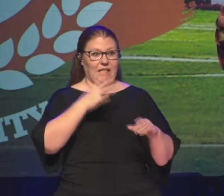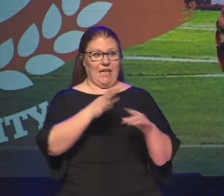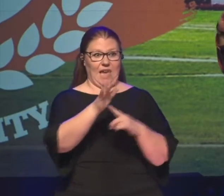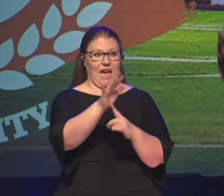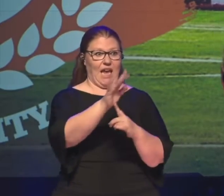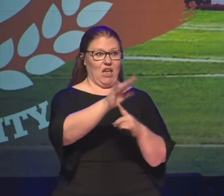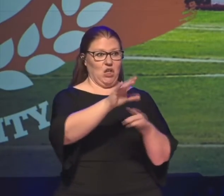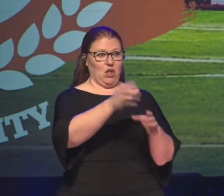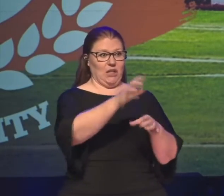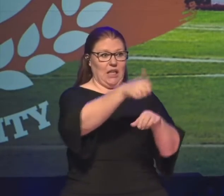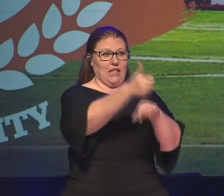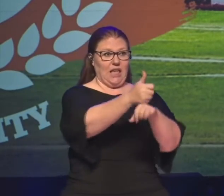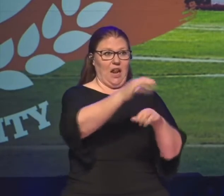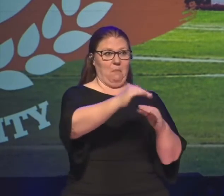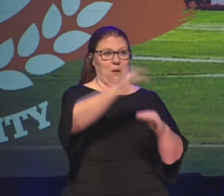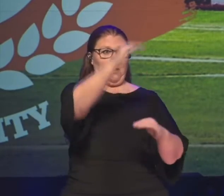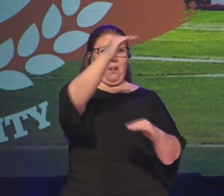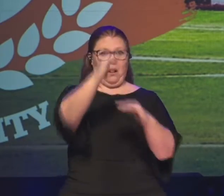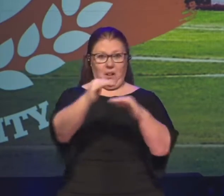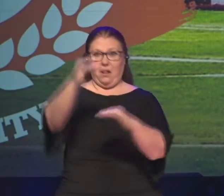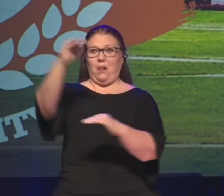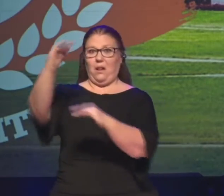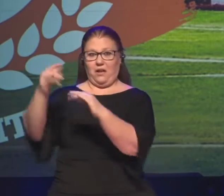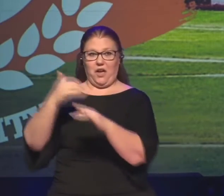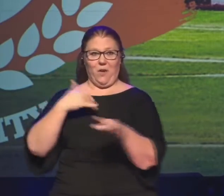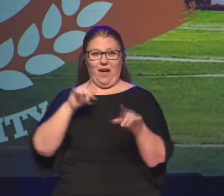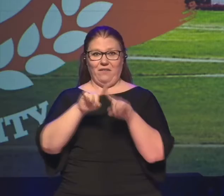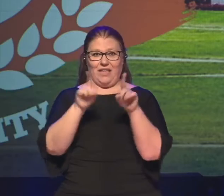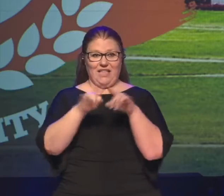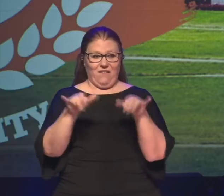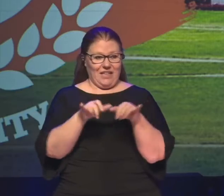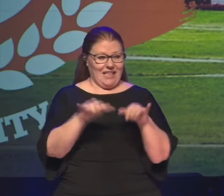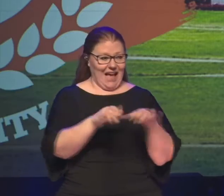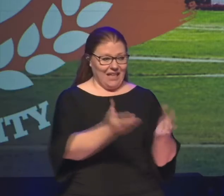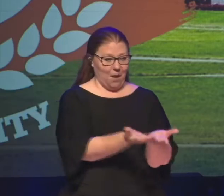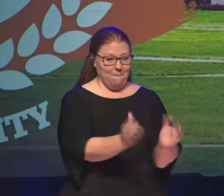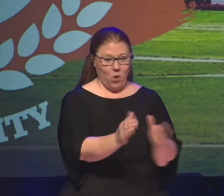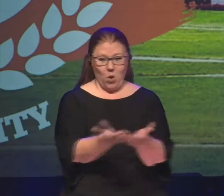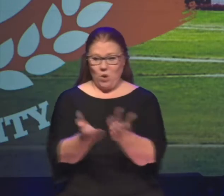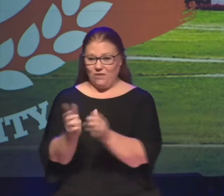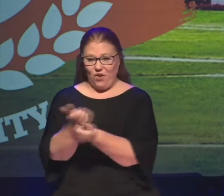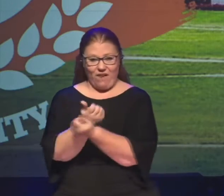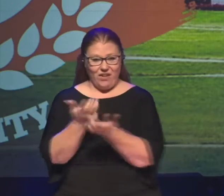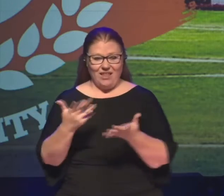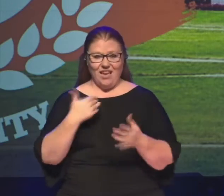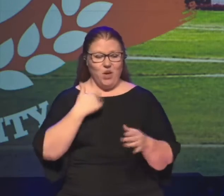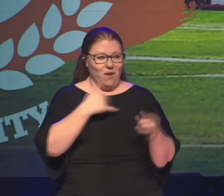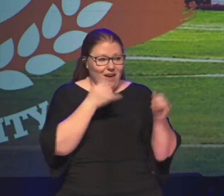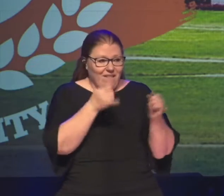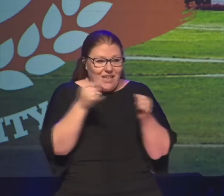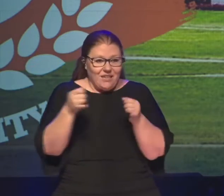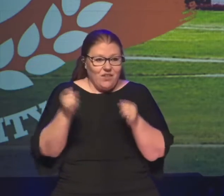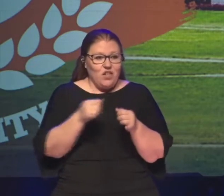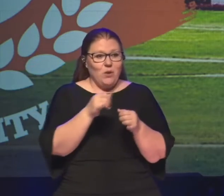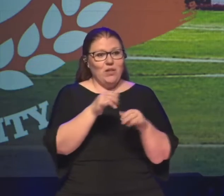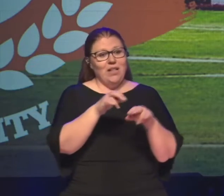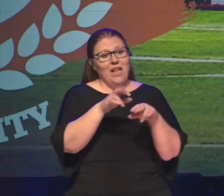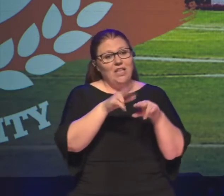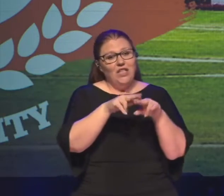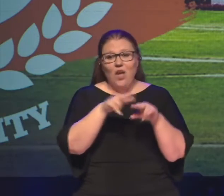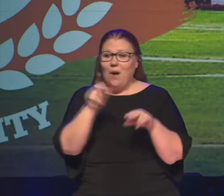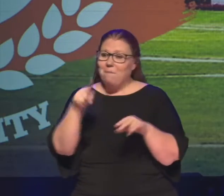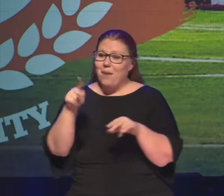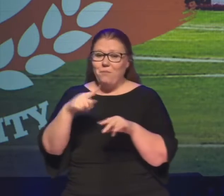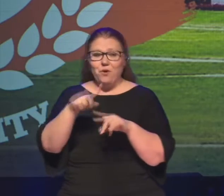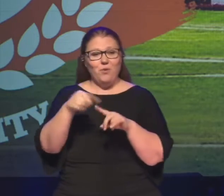candlesticks, and you've got like different size bowls for everything. And you have individual salt and pepper shakers for us